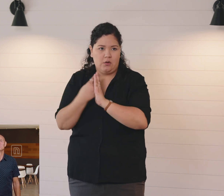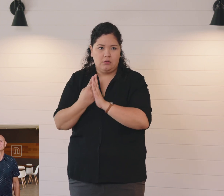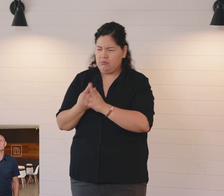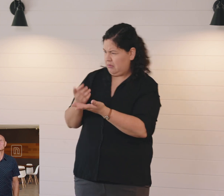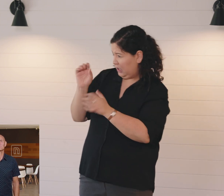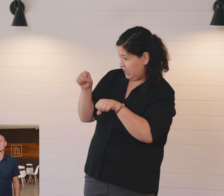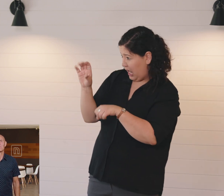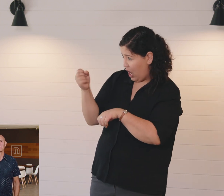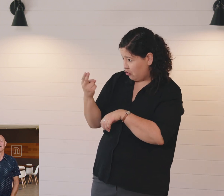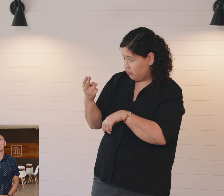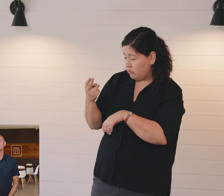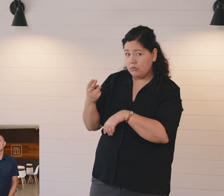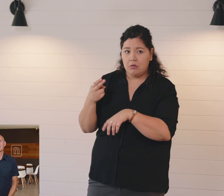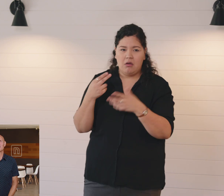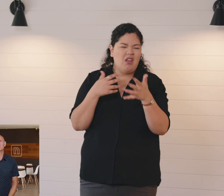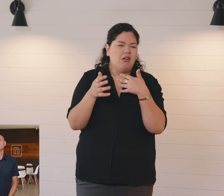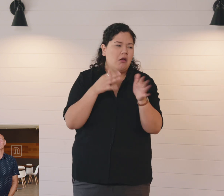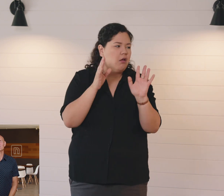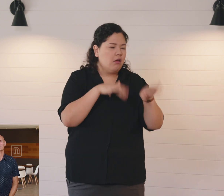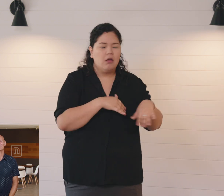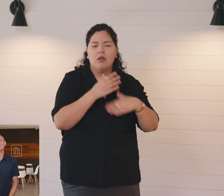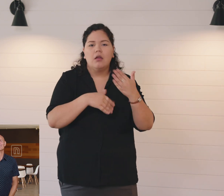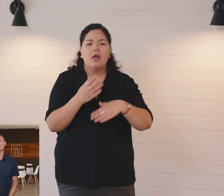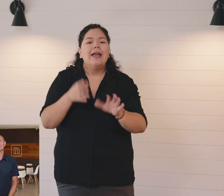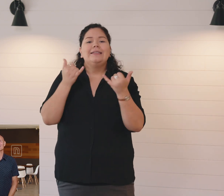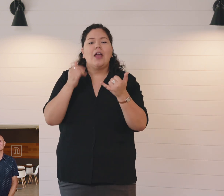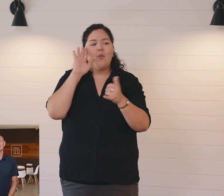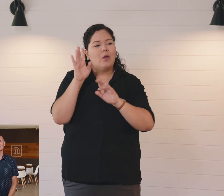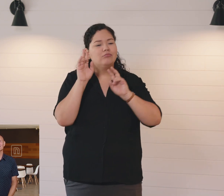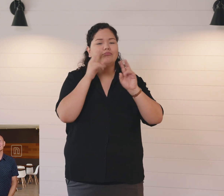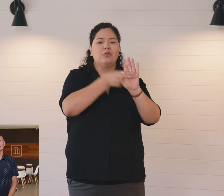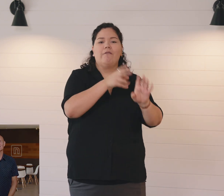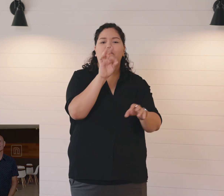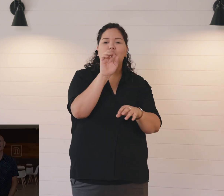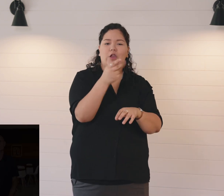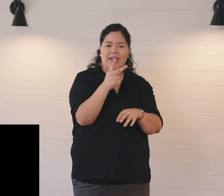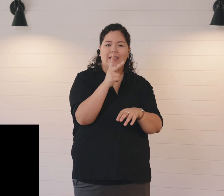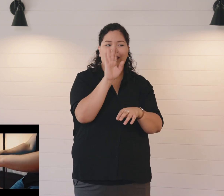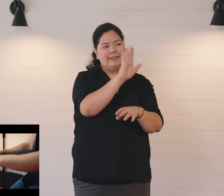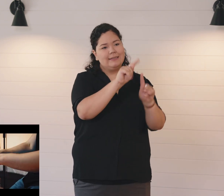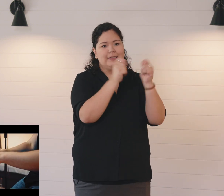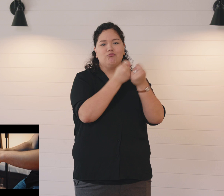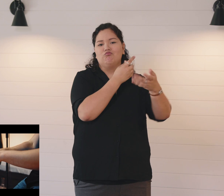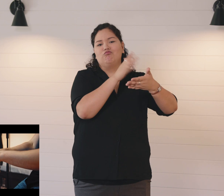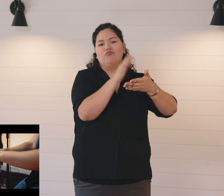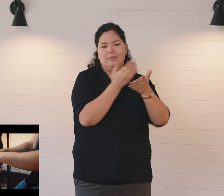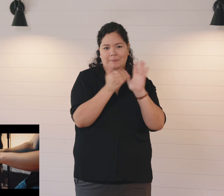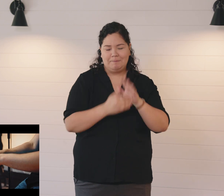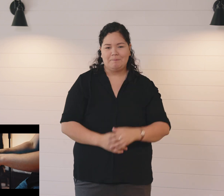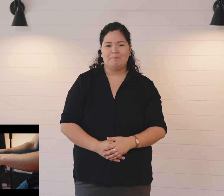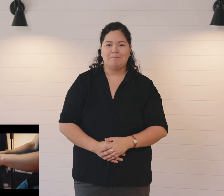just by cash? No? Okay, anyway. I think we're moving on. We're going to join Frank now and the team as they lead us in a couple more songs.